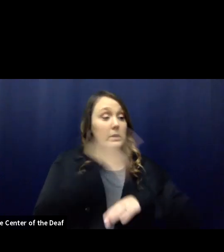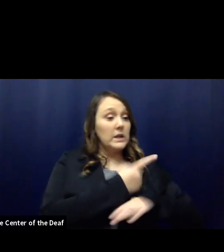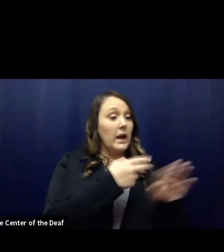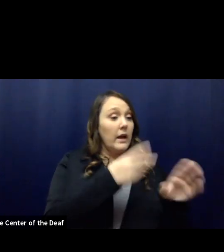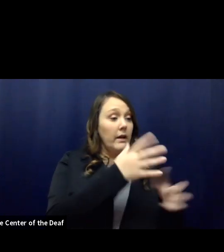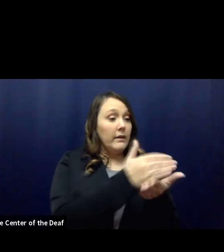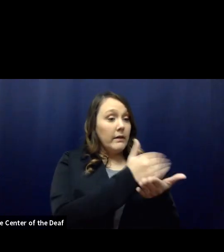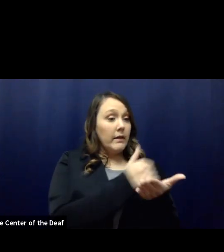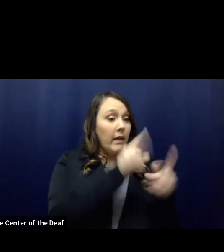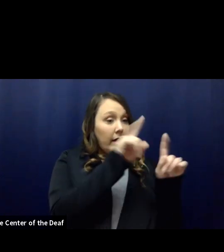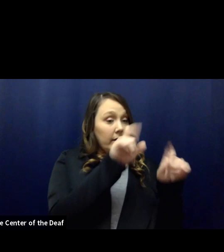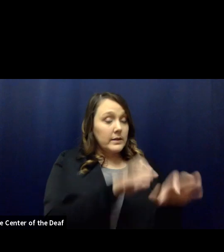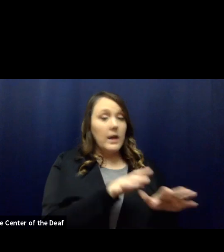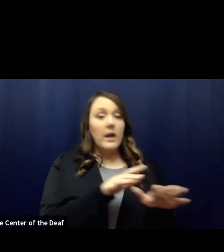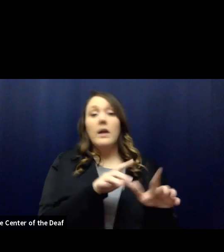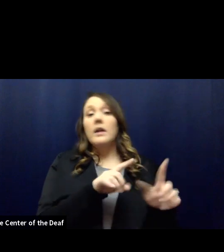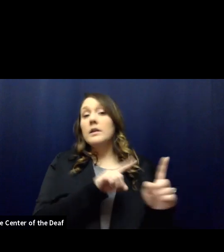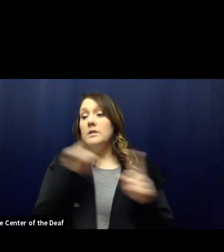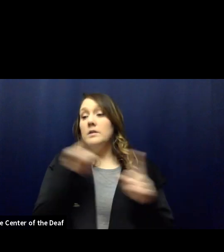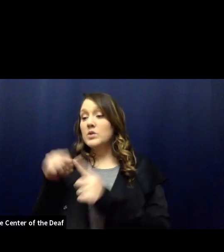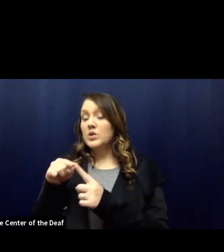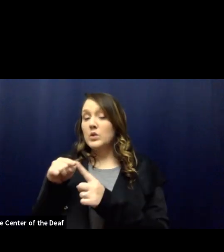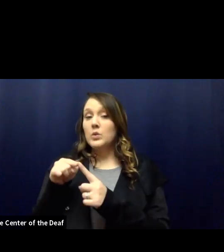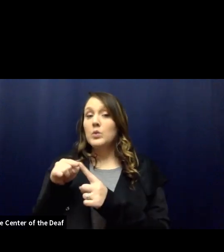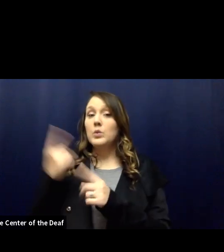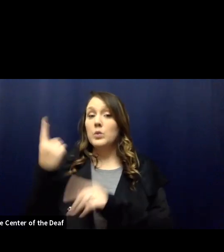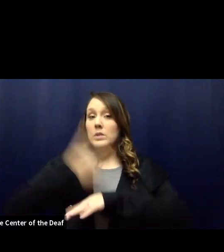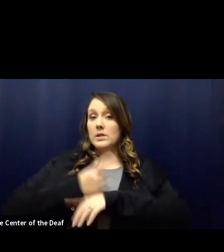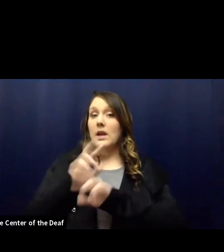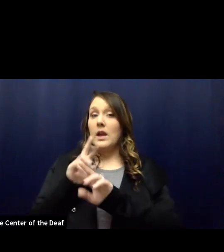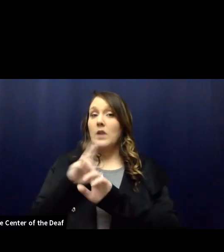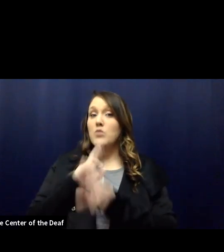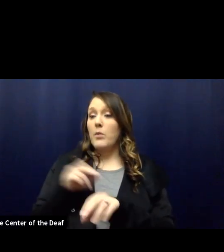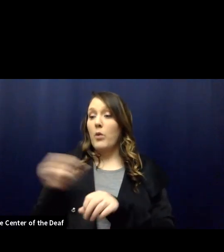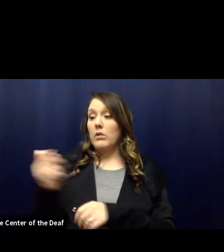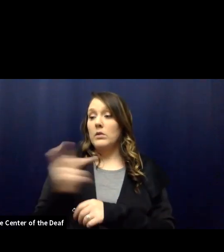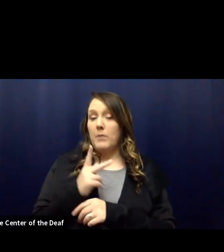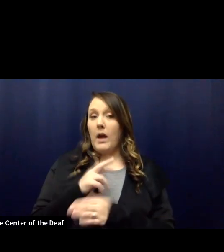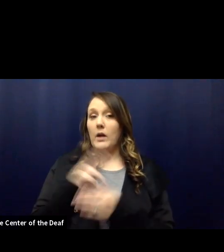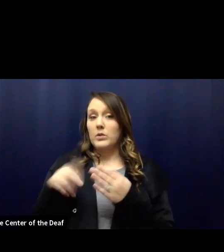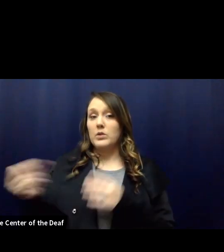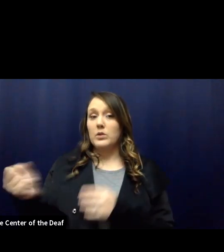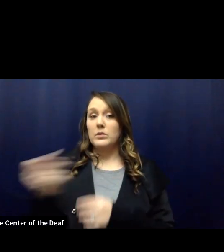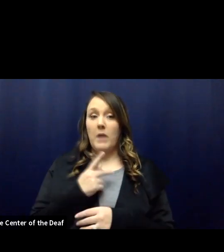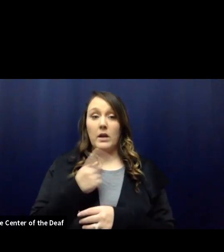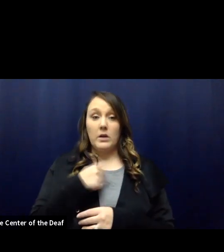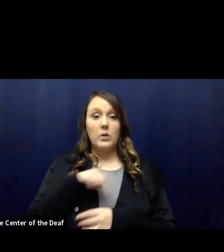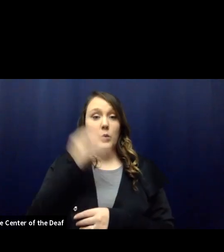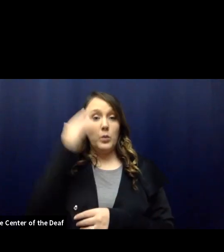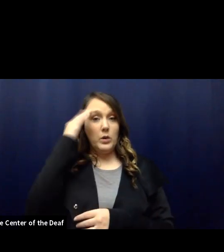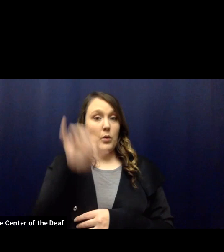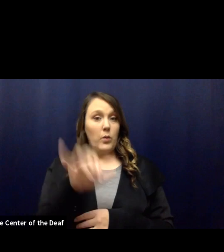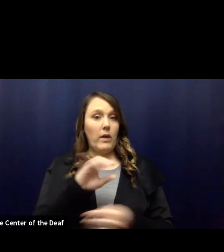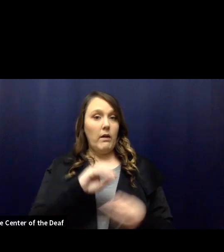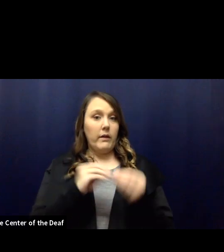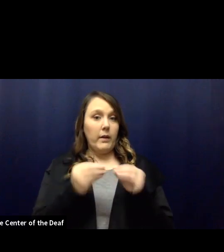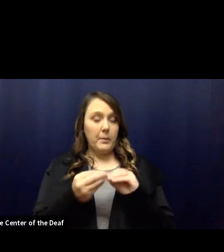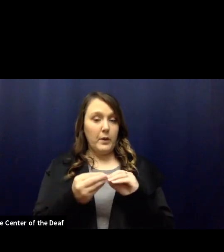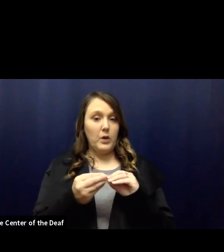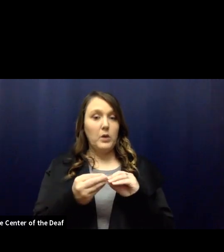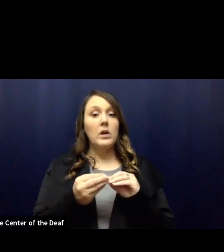collection date, and we get the date that the report comes back. So that gives us that number. We feel good about that. Where we have